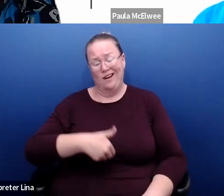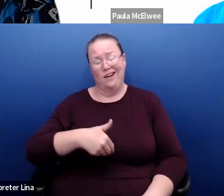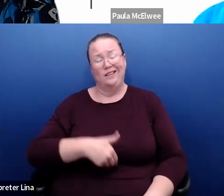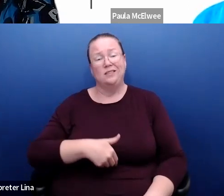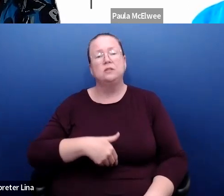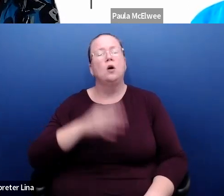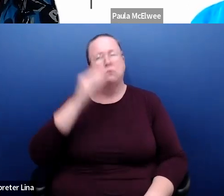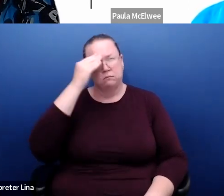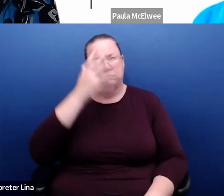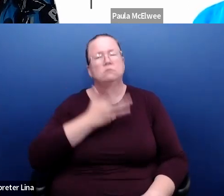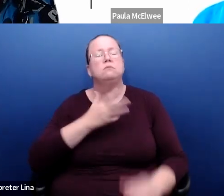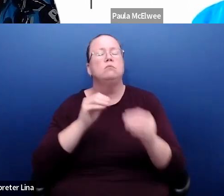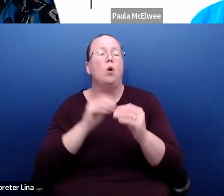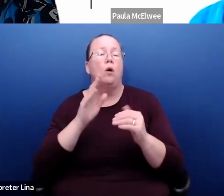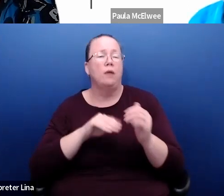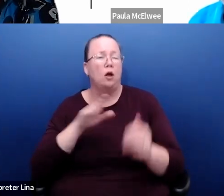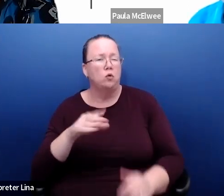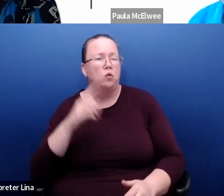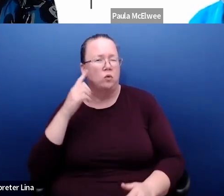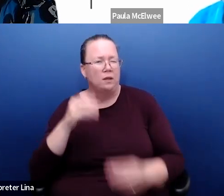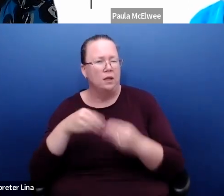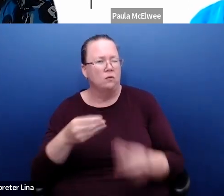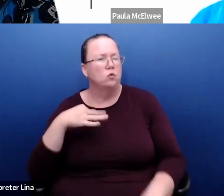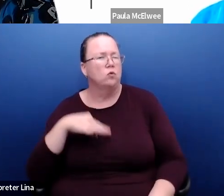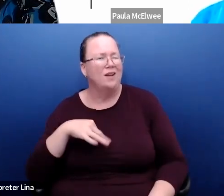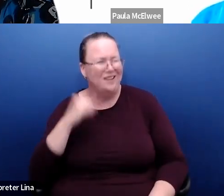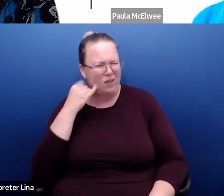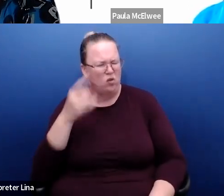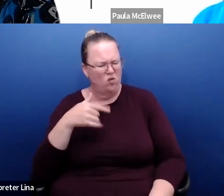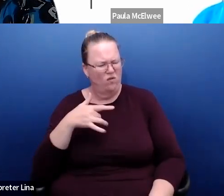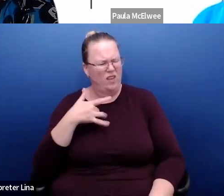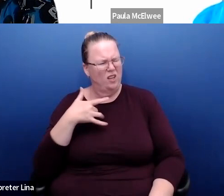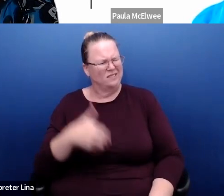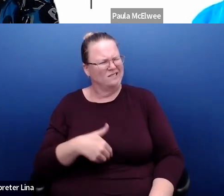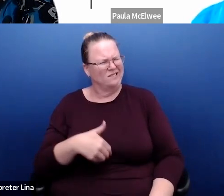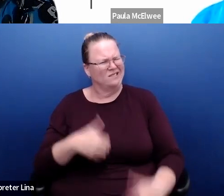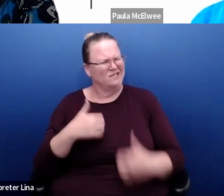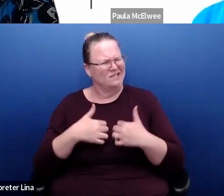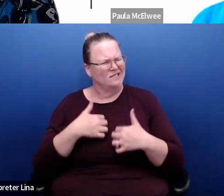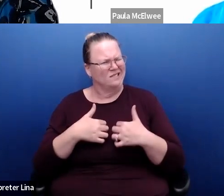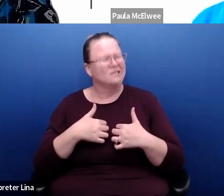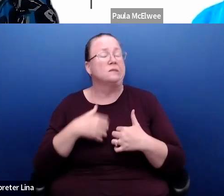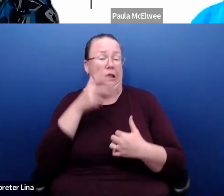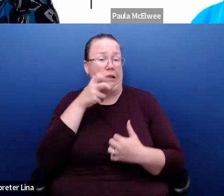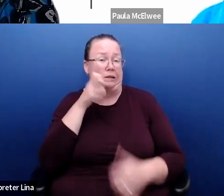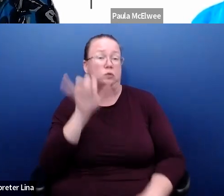than you might credit. So if you've got a feeling about something, listen to that.